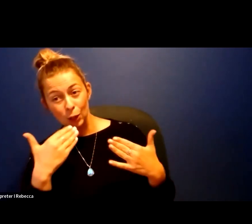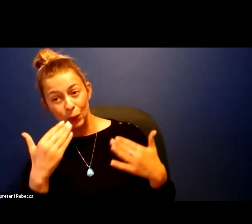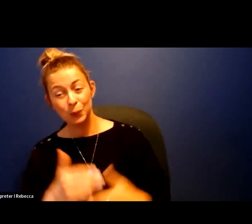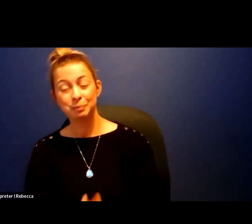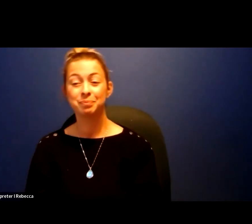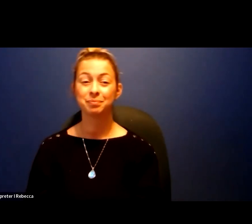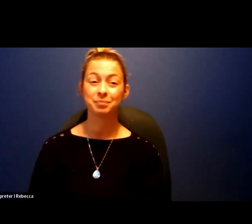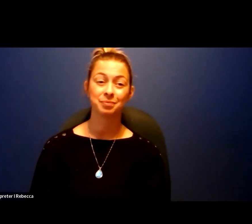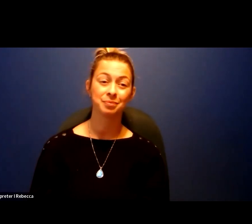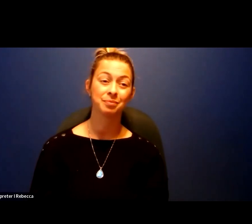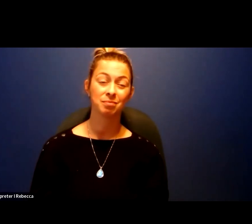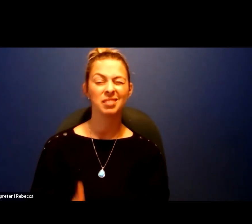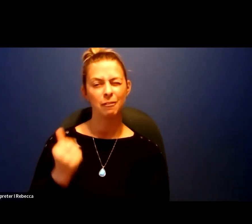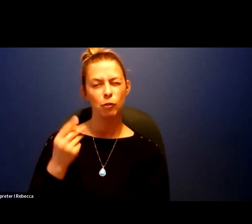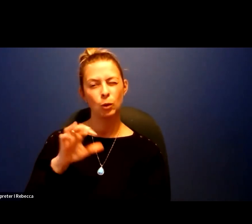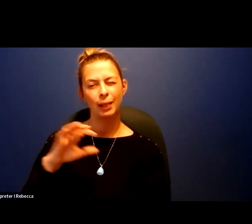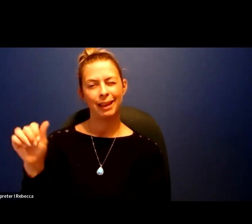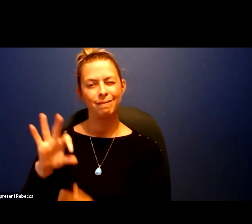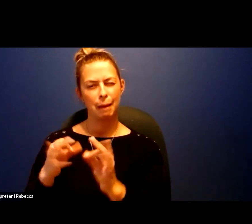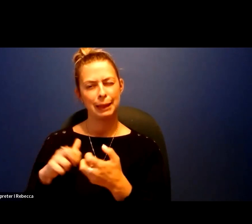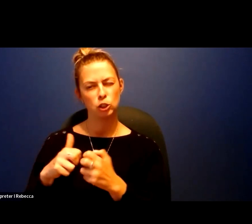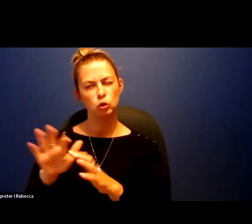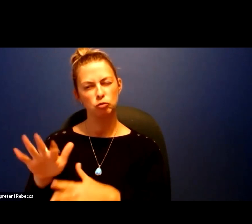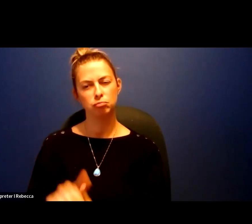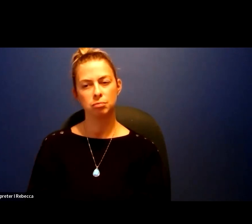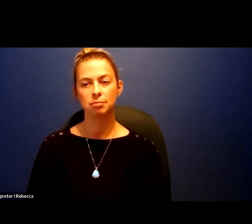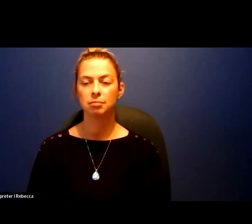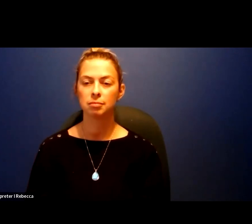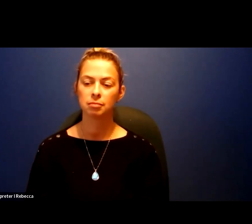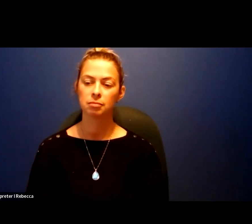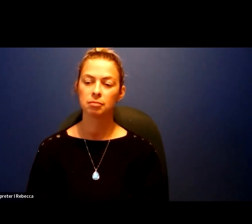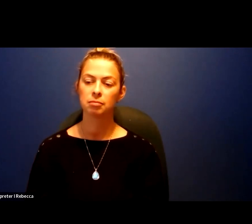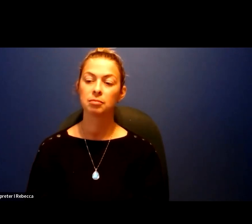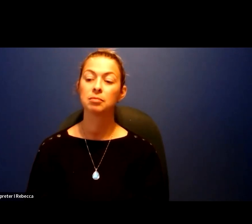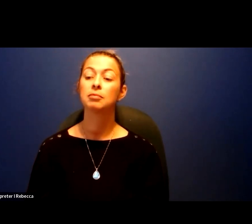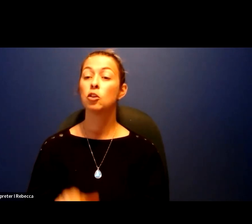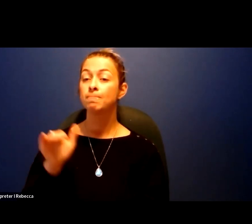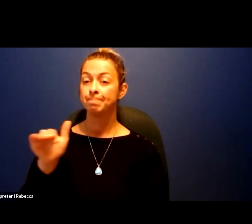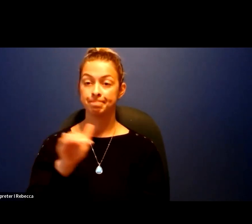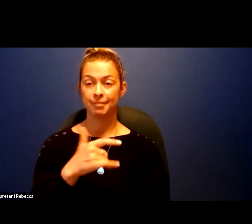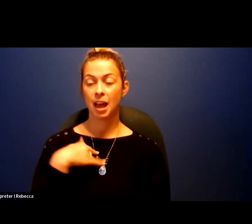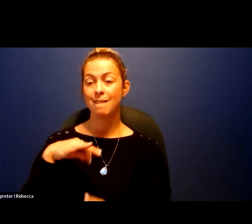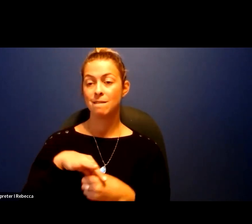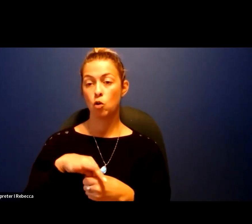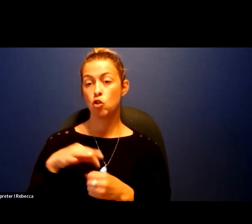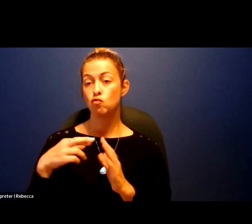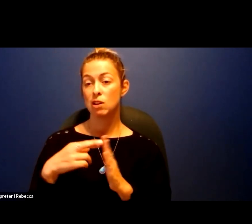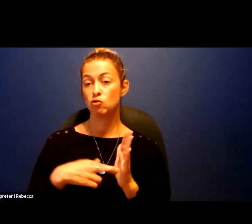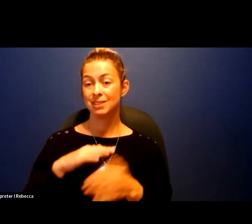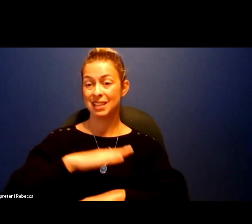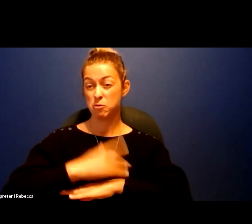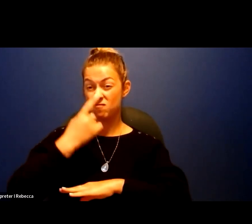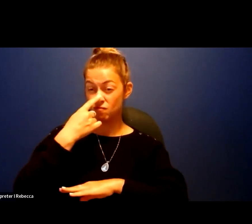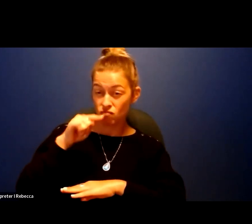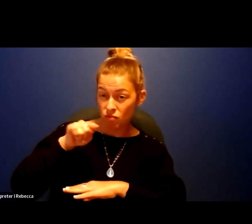A couple of them had to leave for family issues. Want to remind everybody that there is a voter registration table right outside.